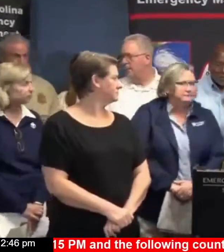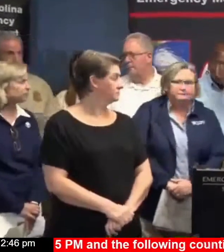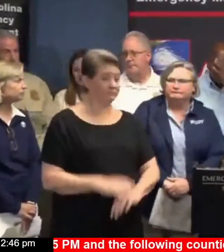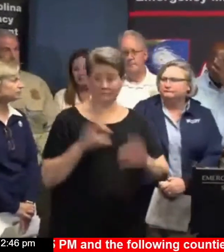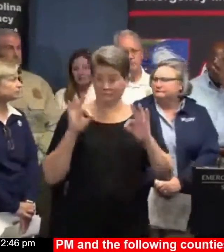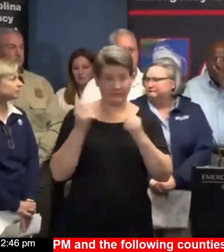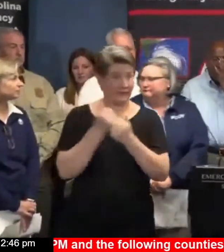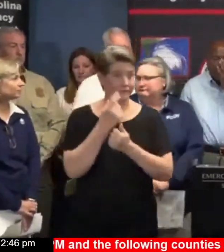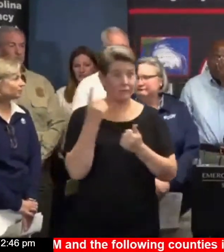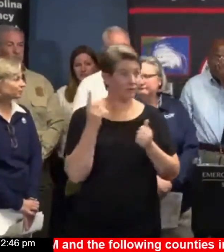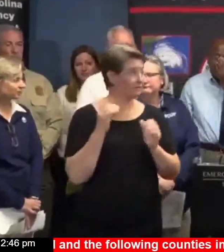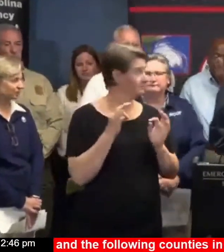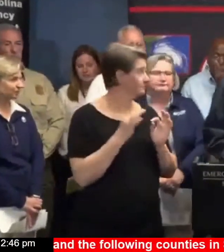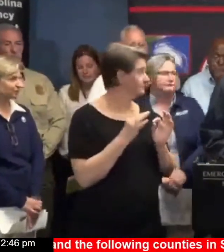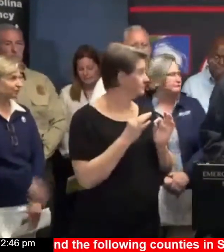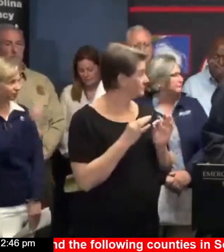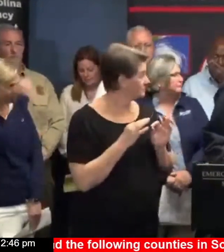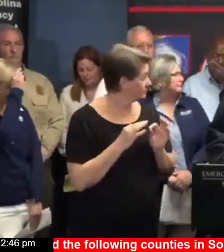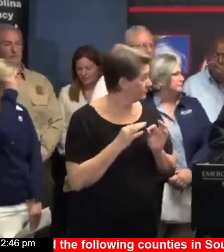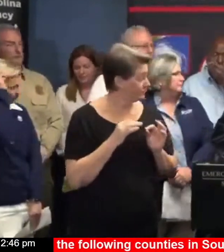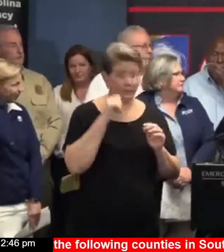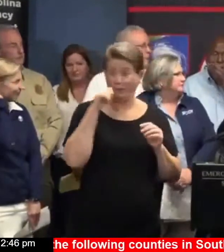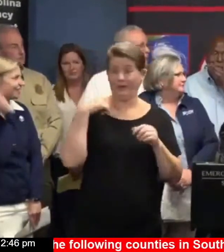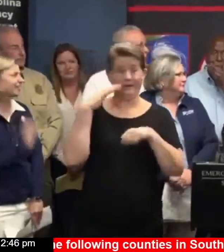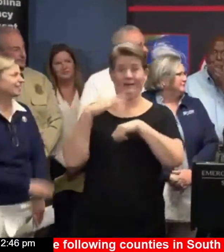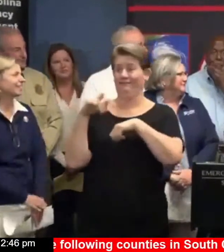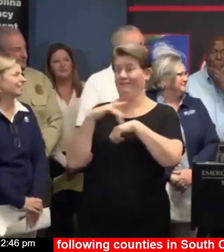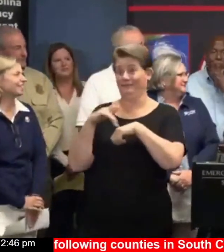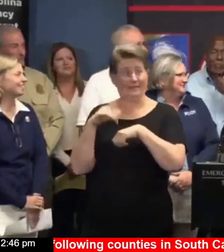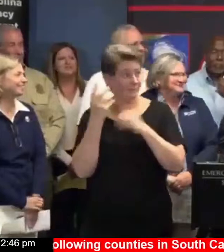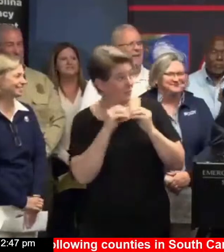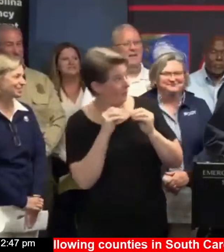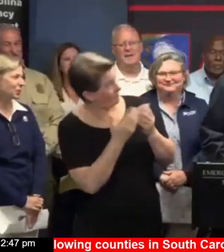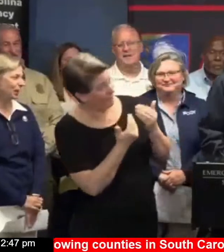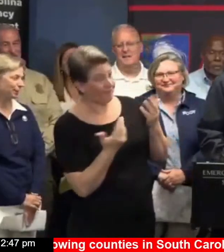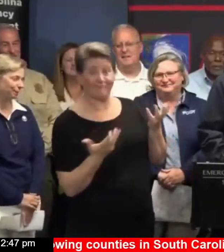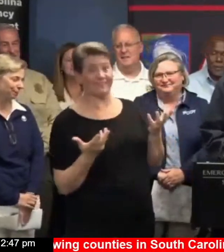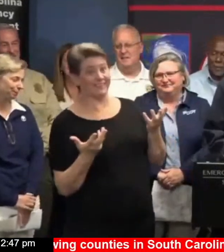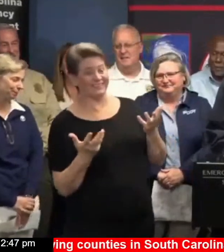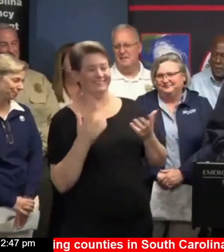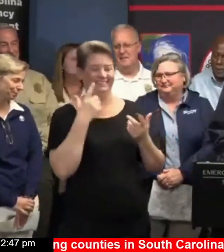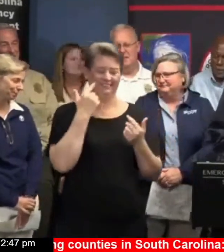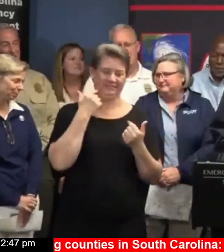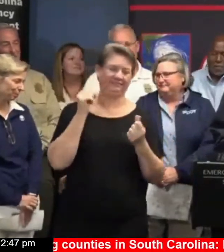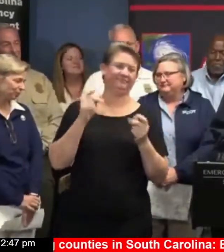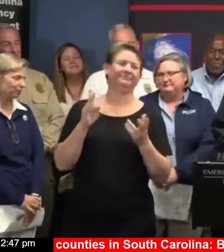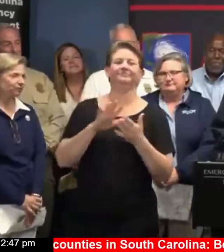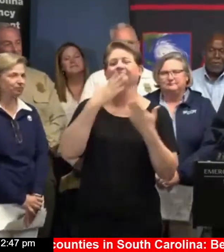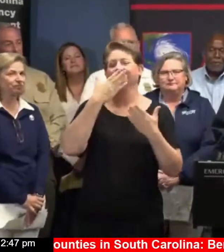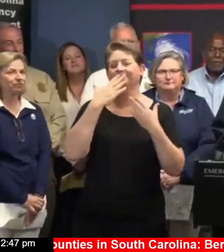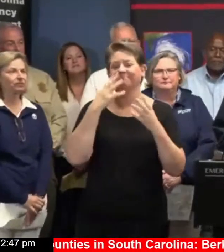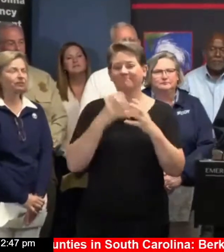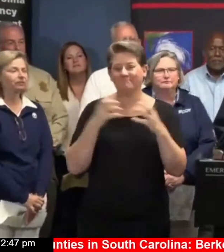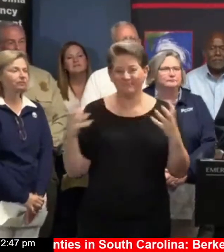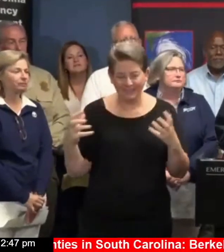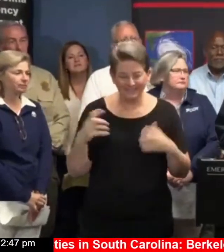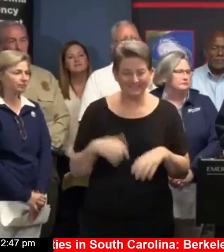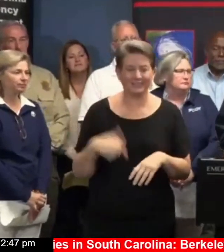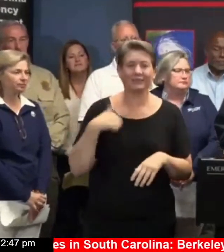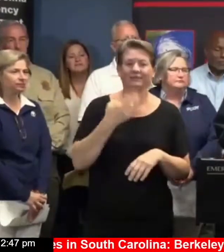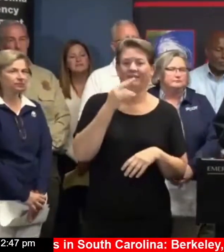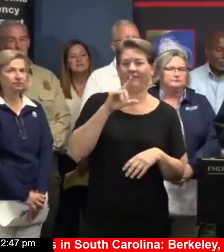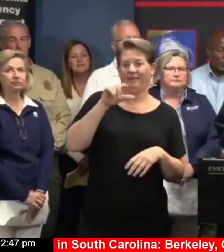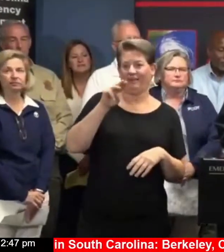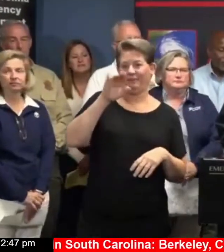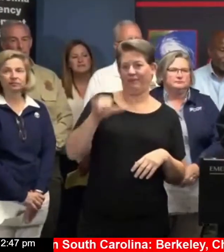that everybody? We don't have any more we can bring in? All right. Thank you very much. We have